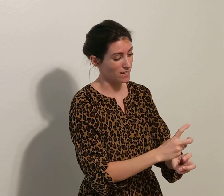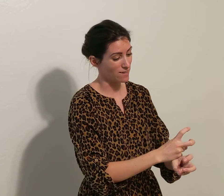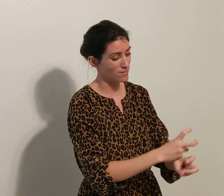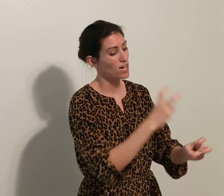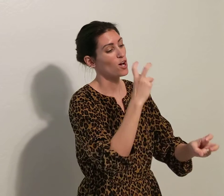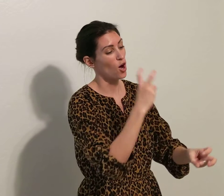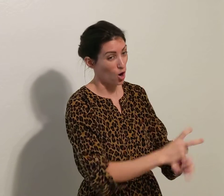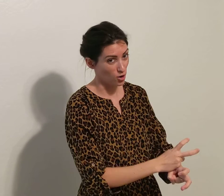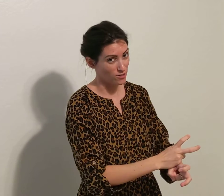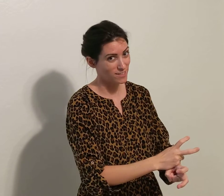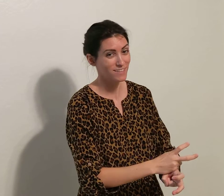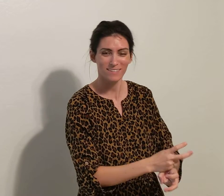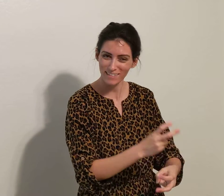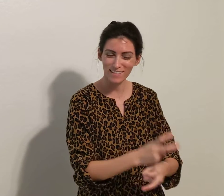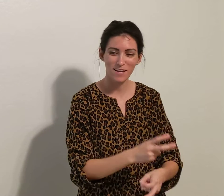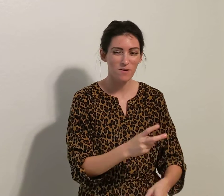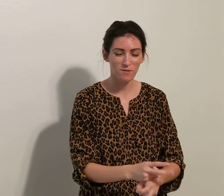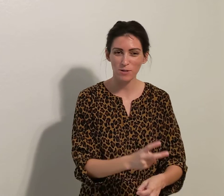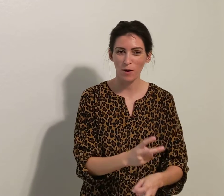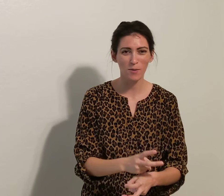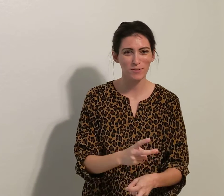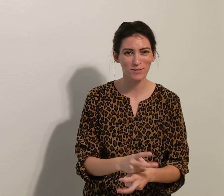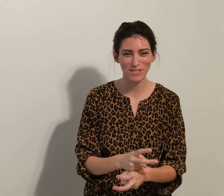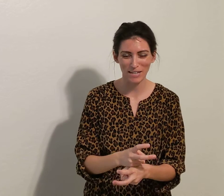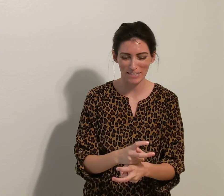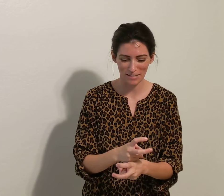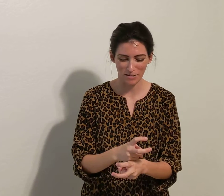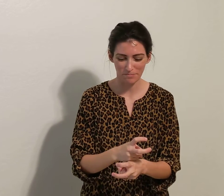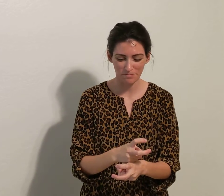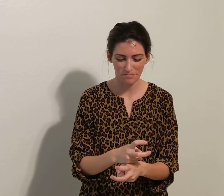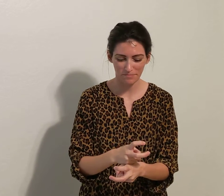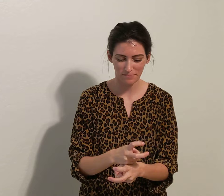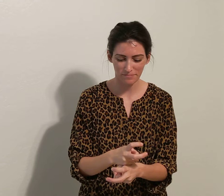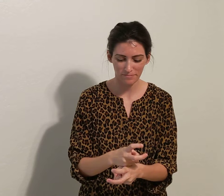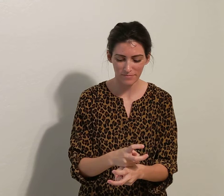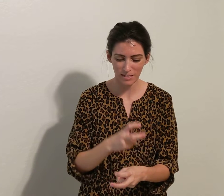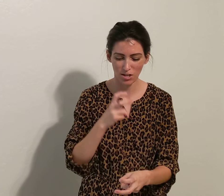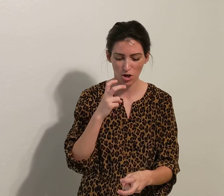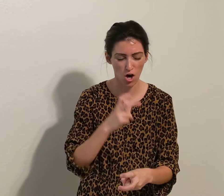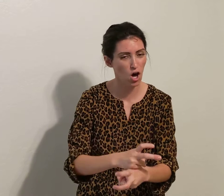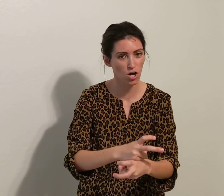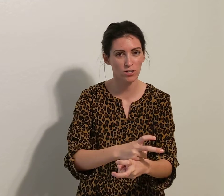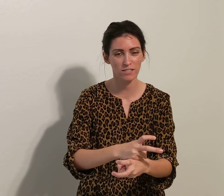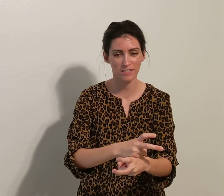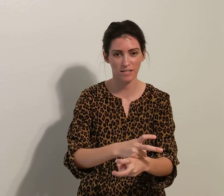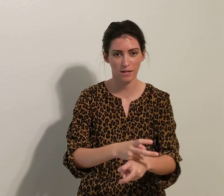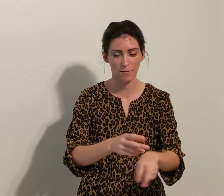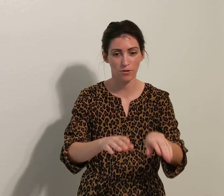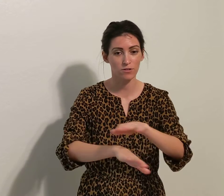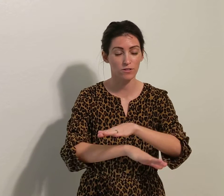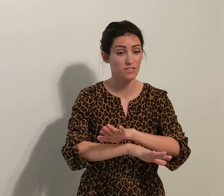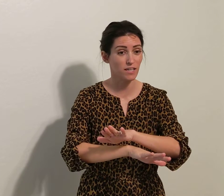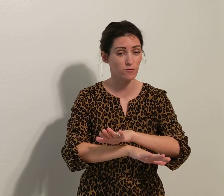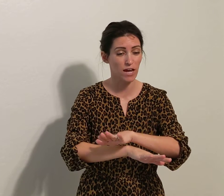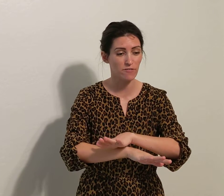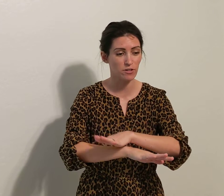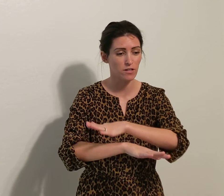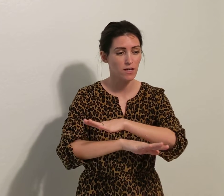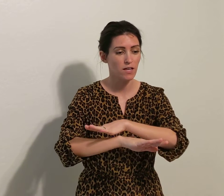have hard. This is a very popular sign, isn't it? The hardest thing, we're going to do this again forever,